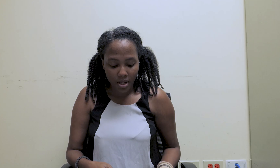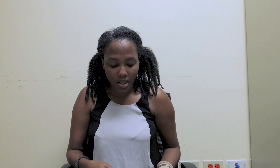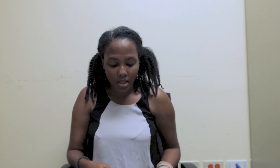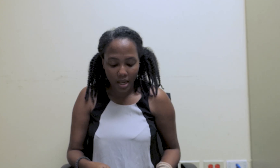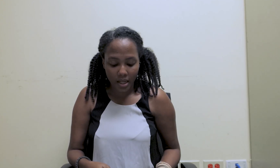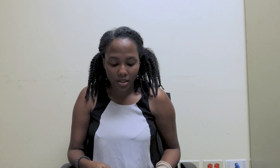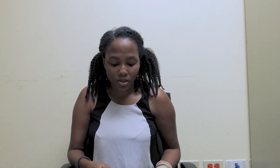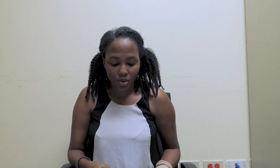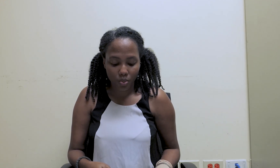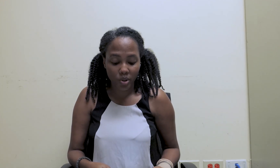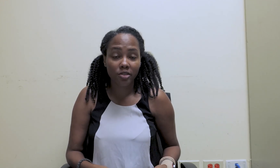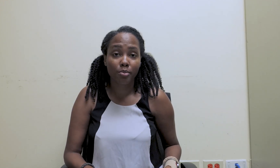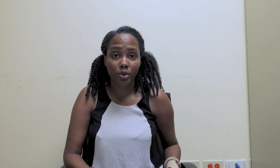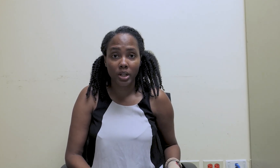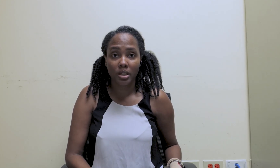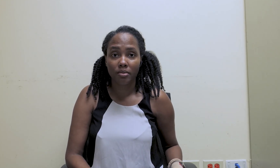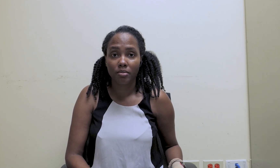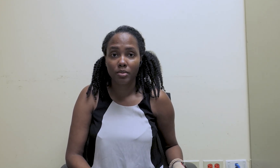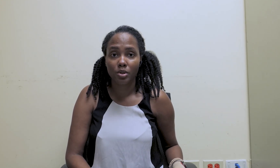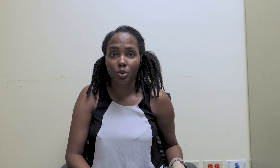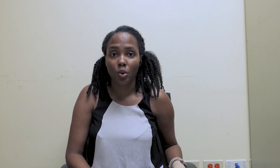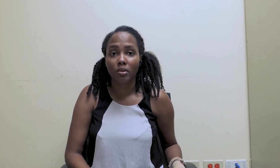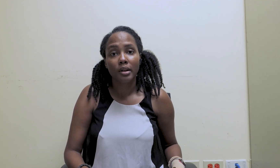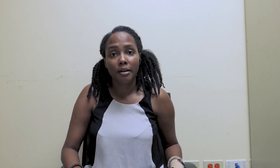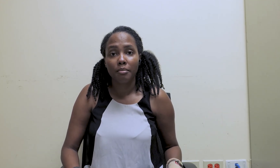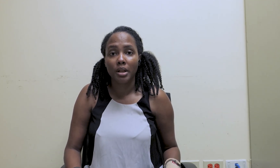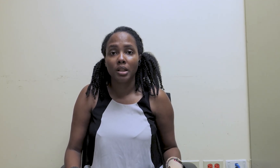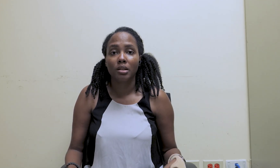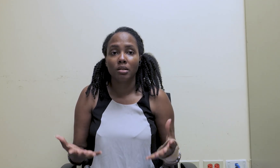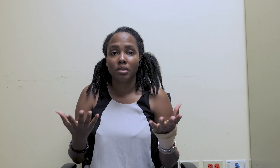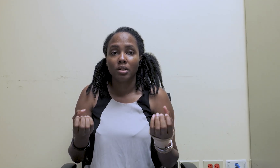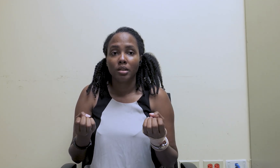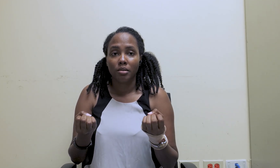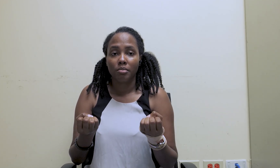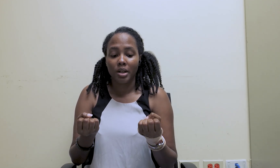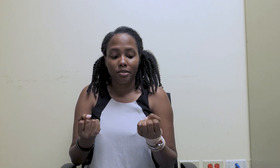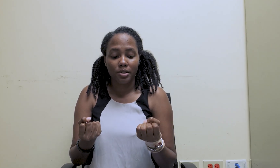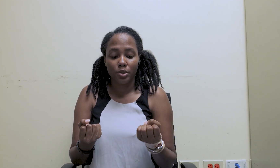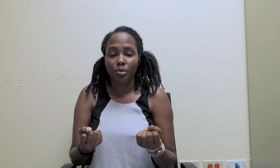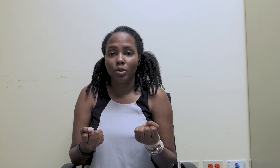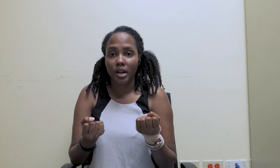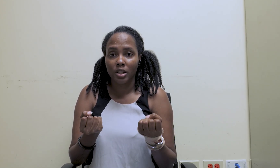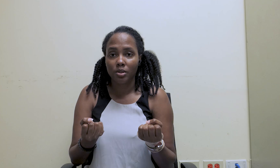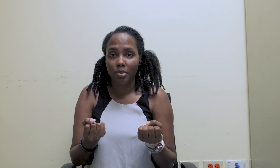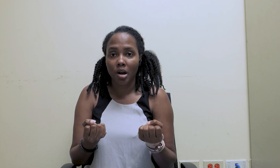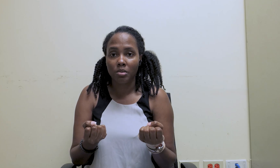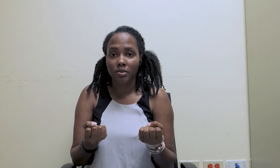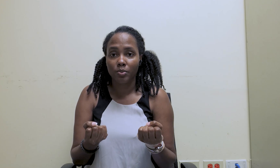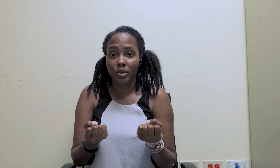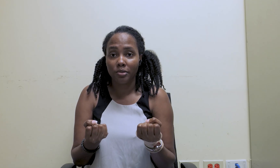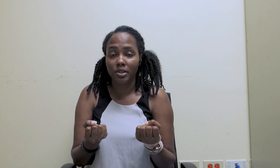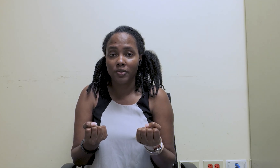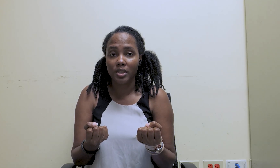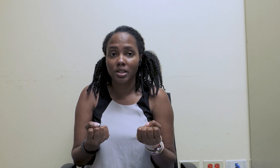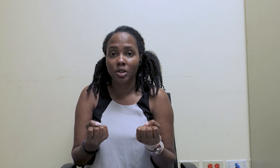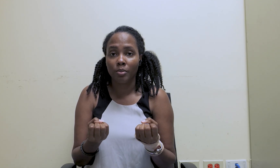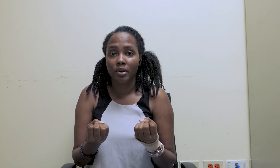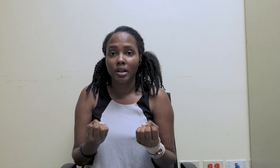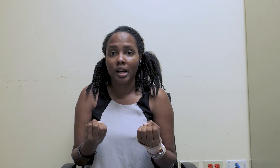many nights we've prayed. So many, make a fist with both hands, palms with the fist facing up,